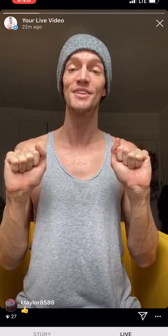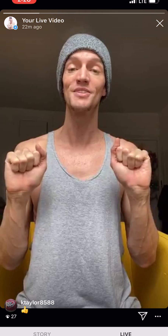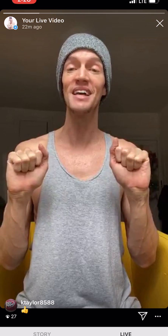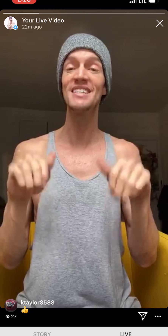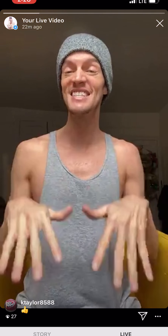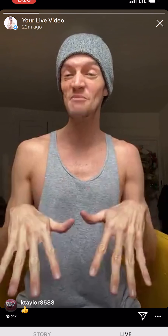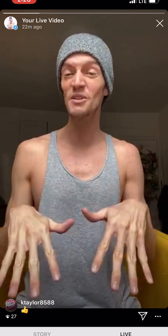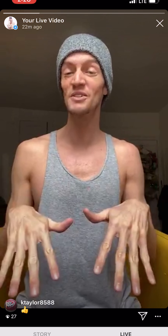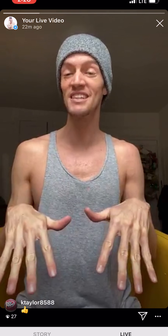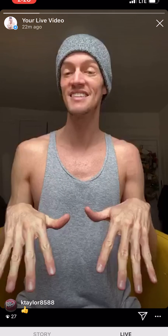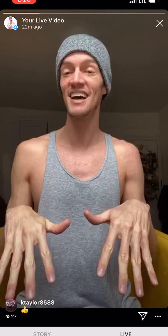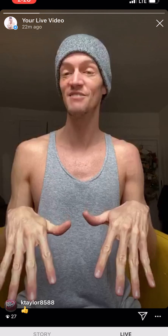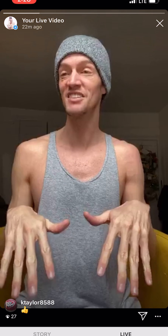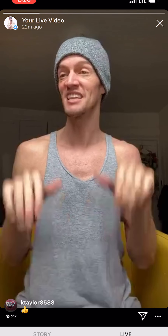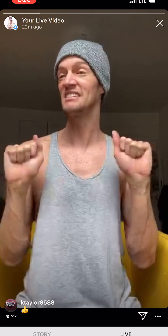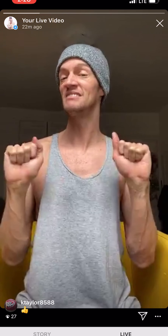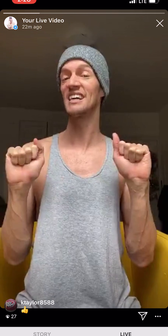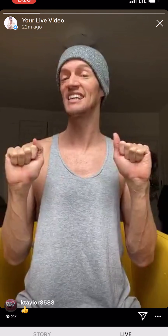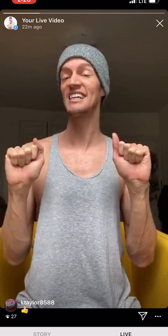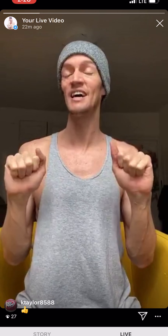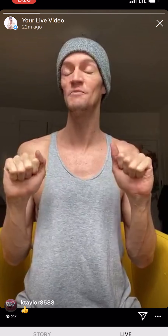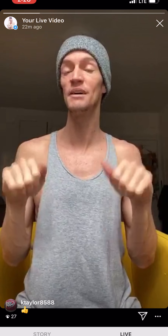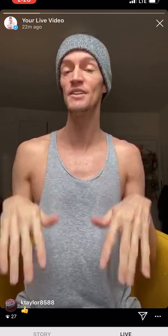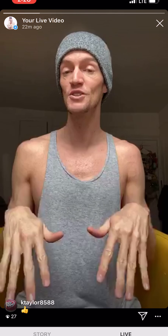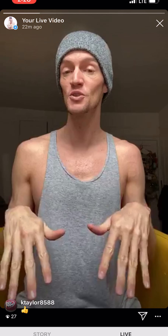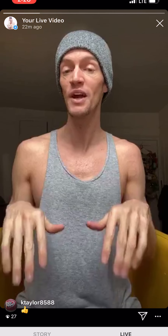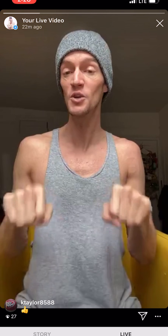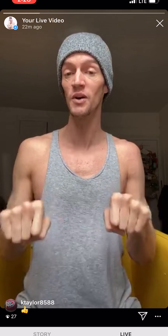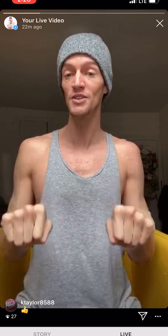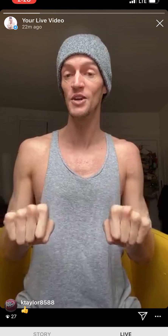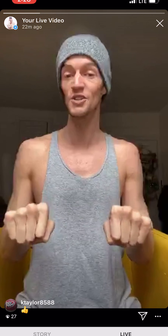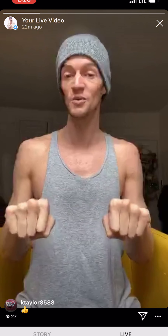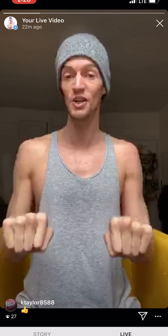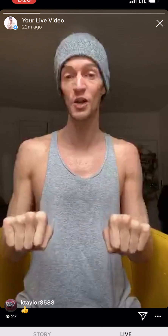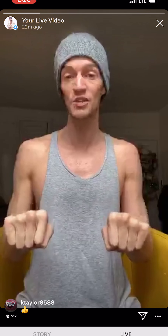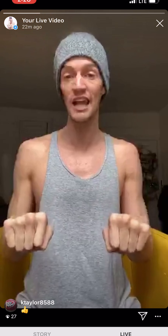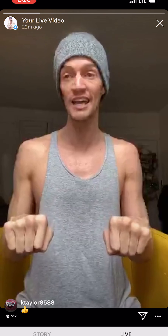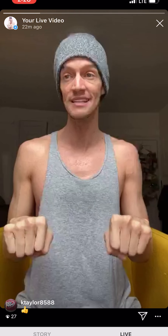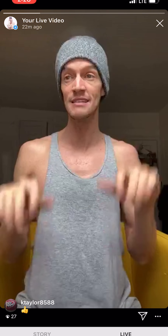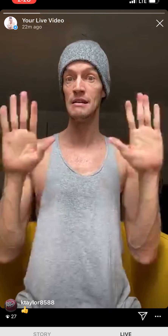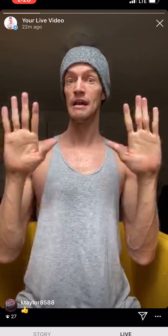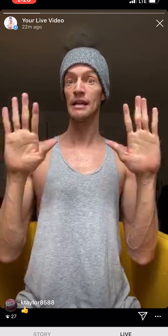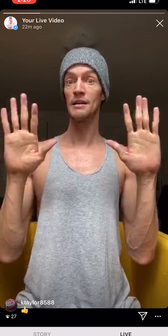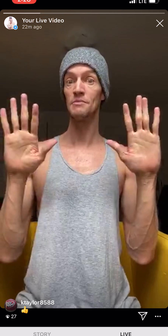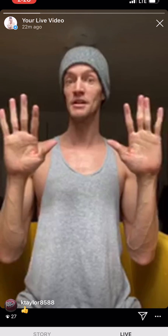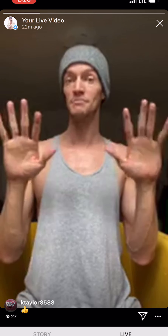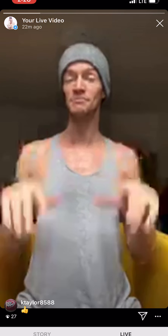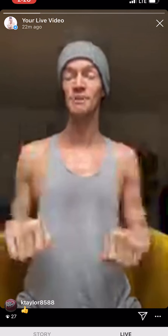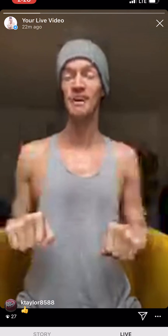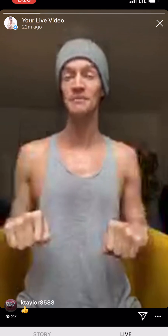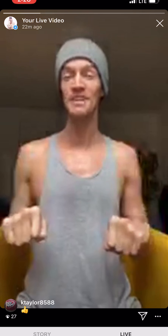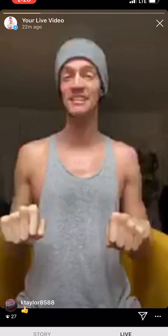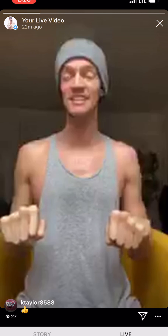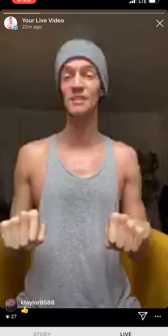so that's similar to the sign for just like, Oh, I got to get out. But the surrender one starts with closed hands and comes up. Um, it's a little more